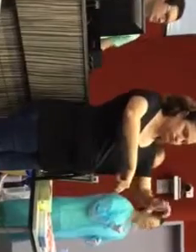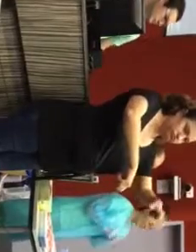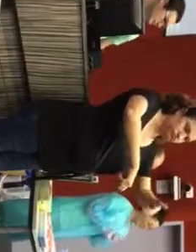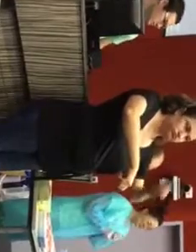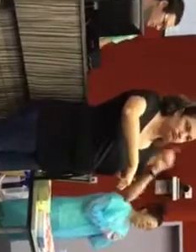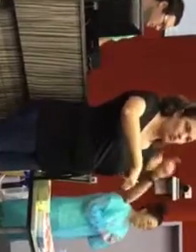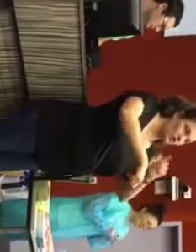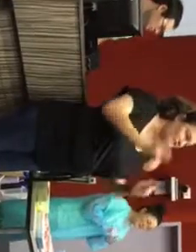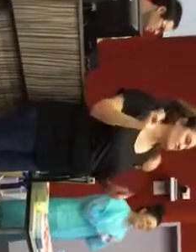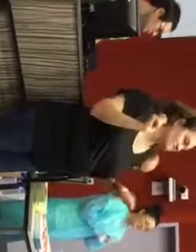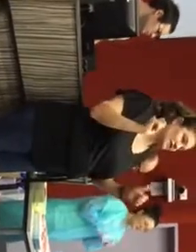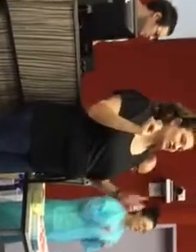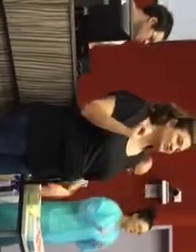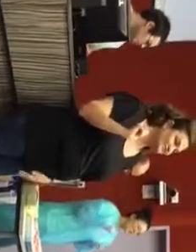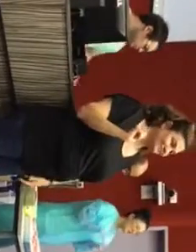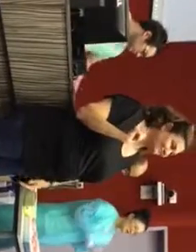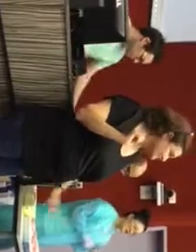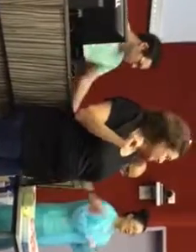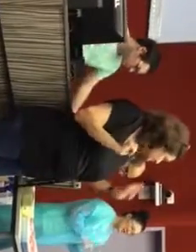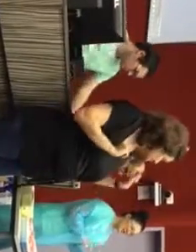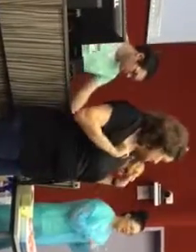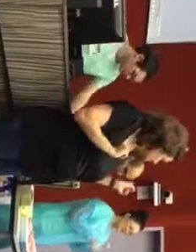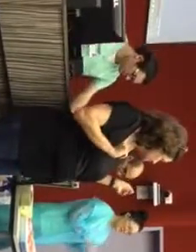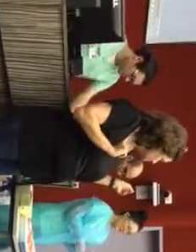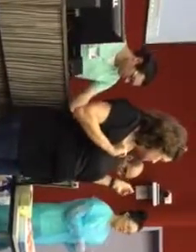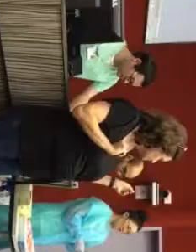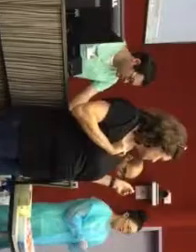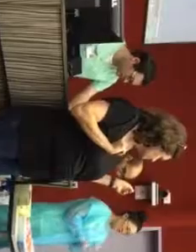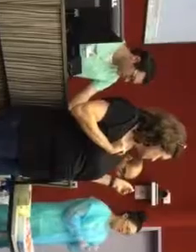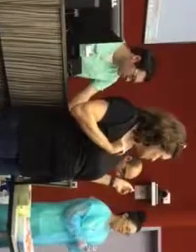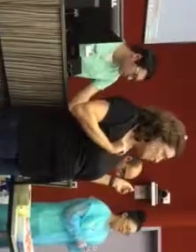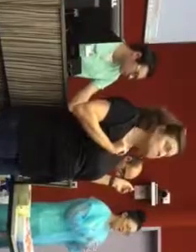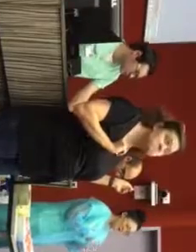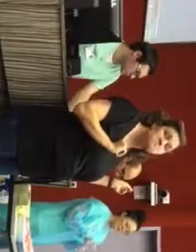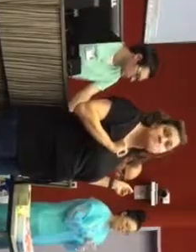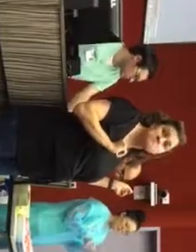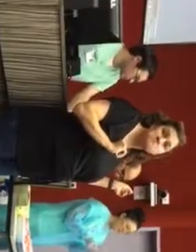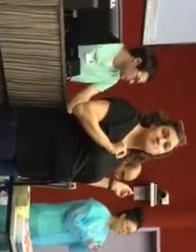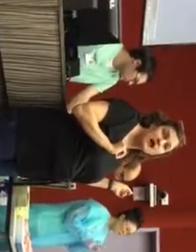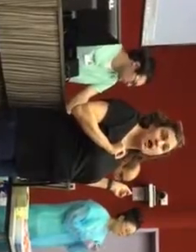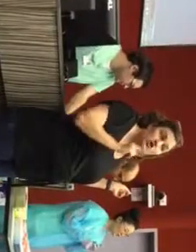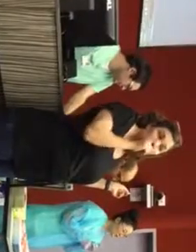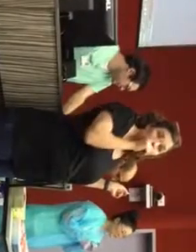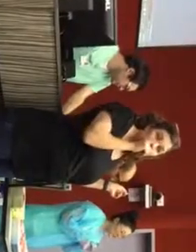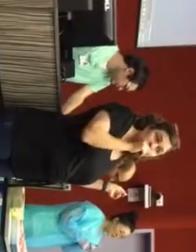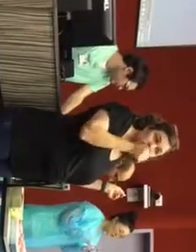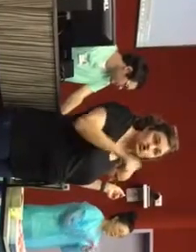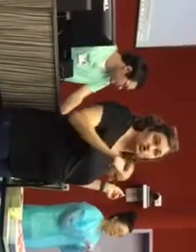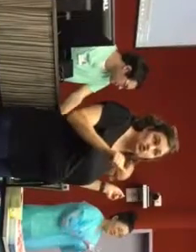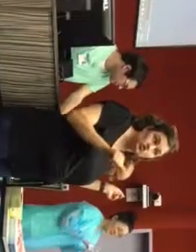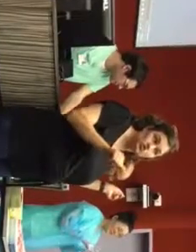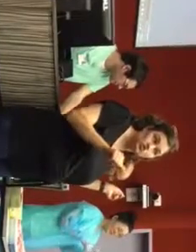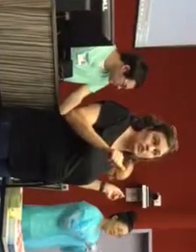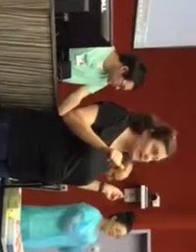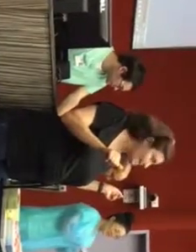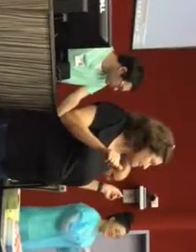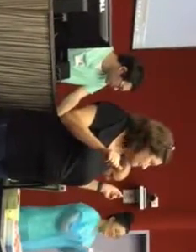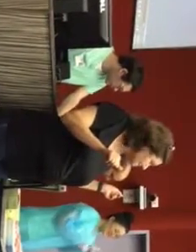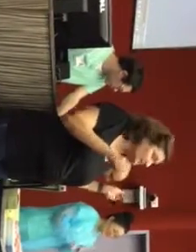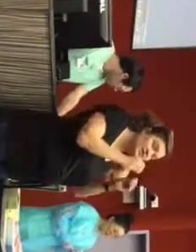denture brush as well. Denture brush, you don't need to soak in the mouthwash. However, you can use a 1-to-1 ratio of